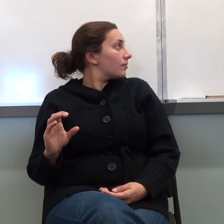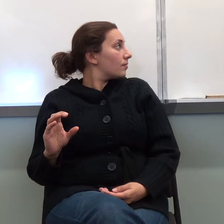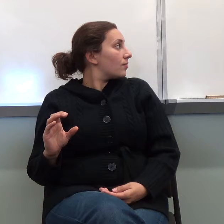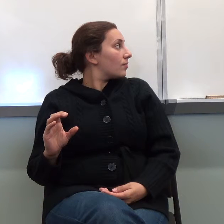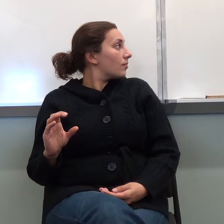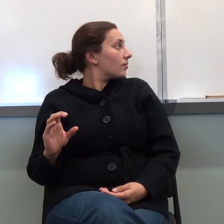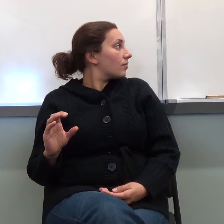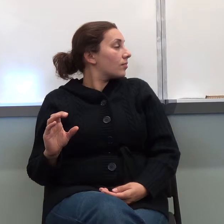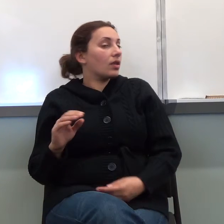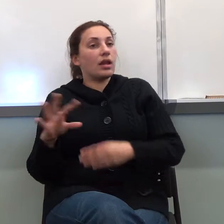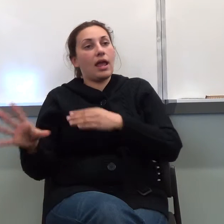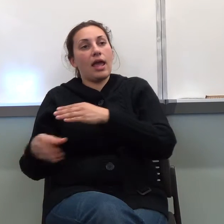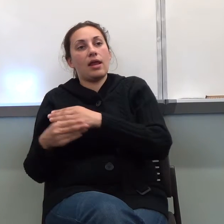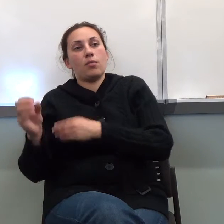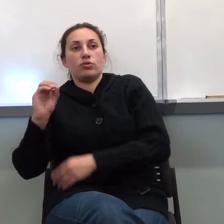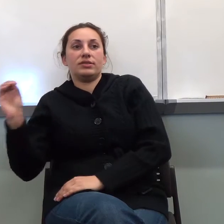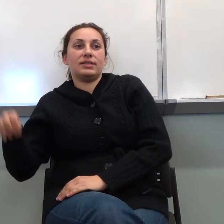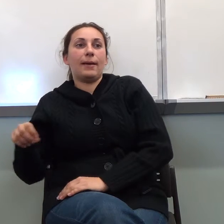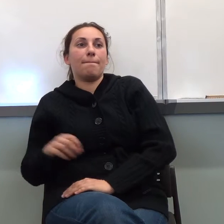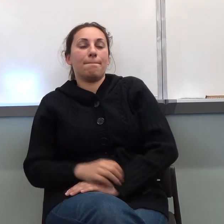and attach the percent sign.